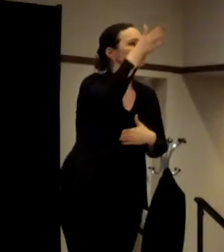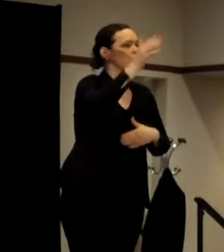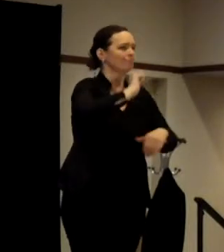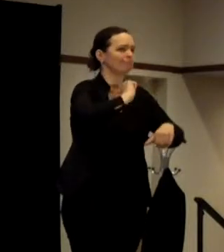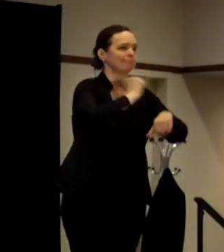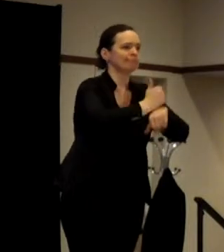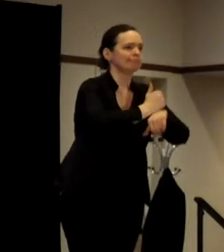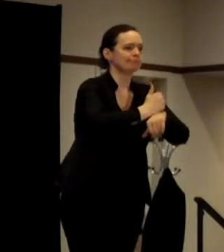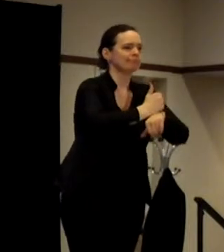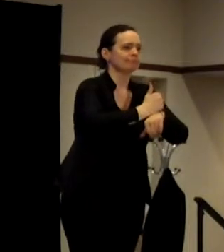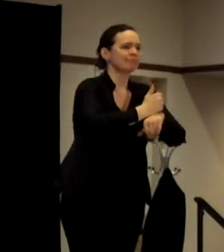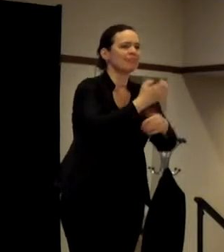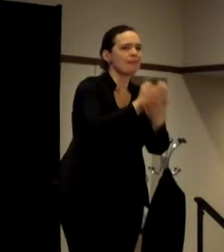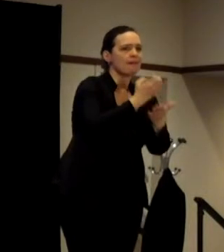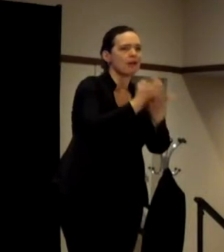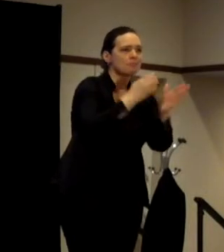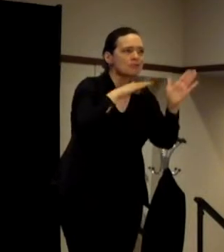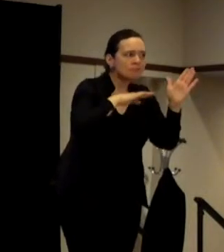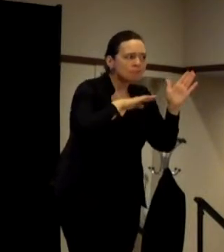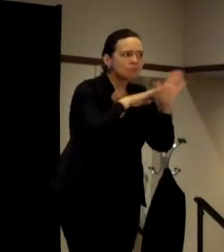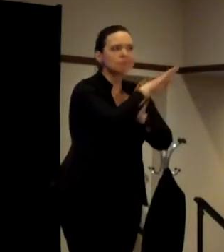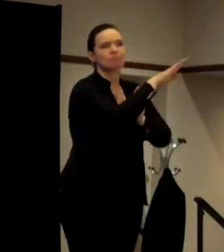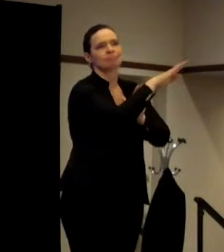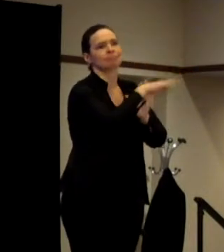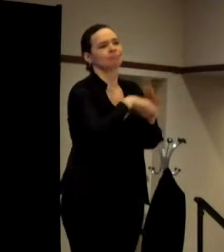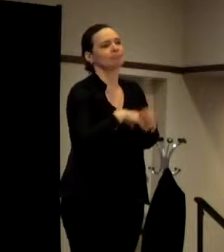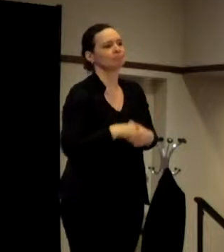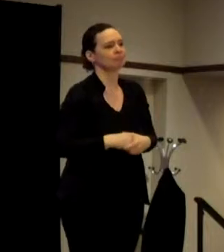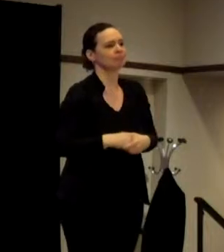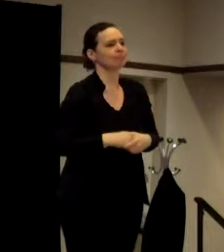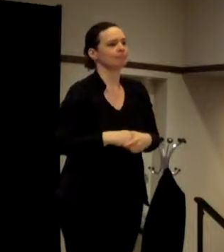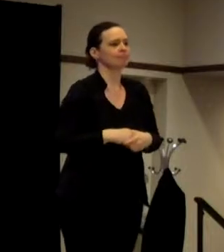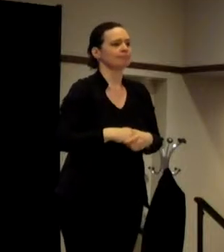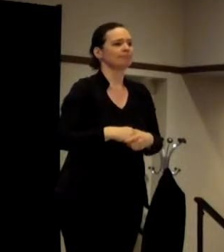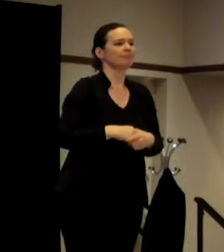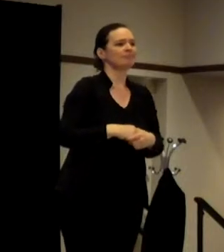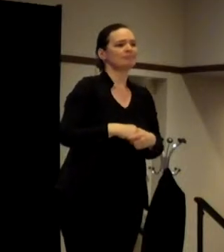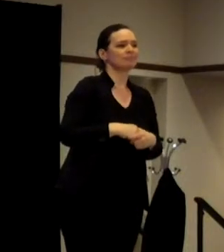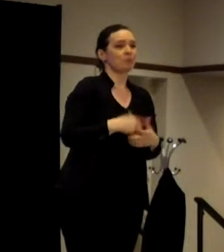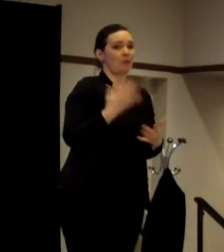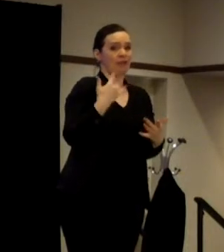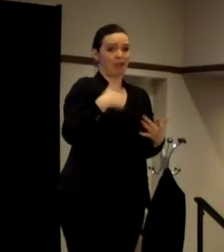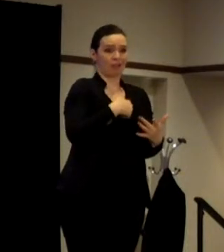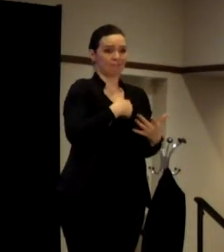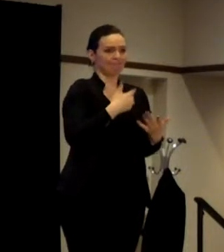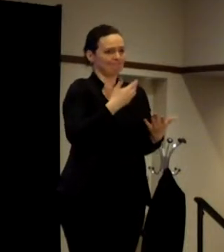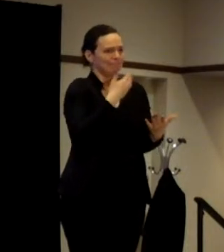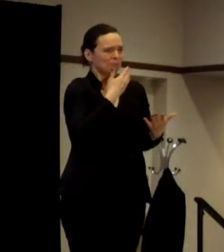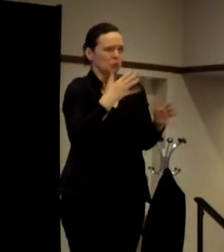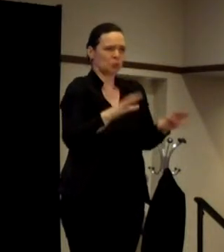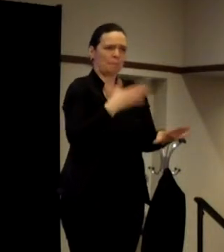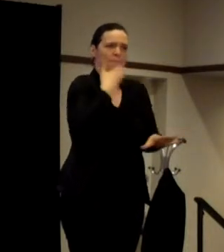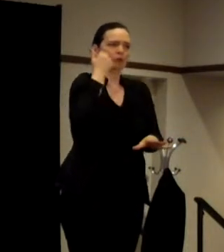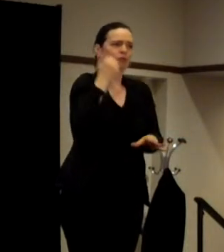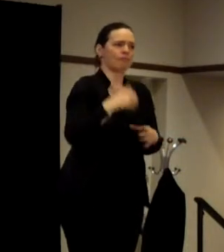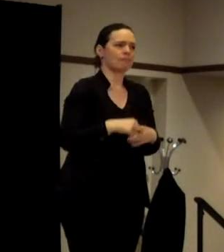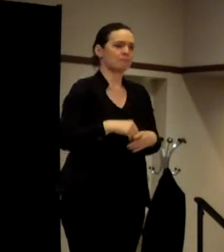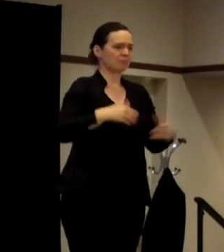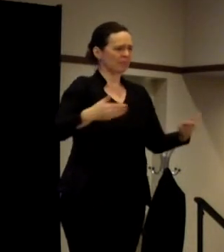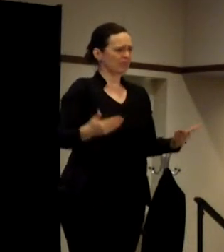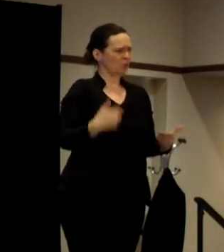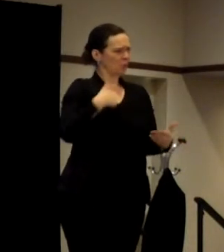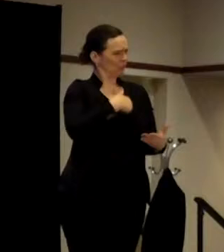probably better than other municipalities that have been pushing off tough decisions. What's the hardest decision, do you think?